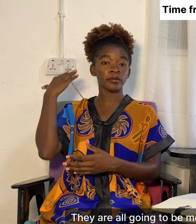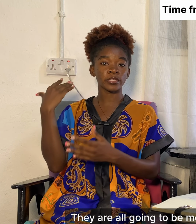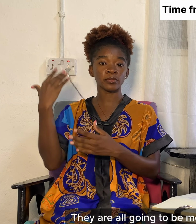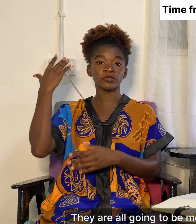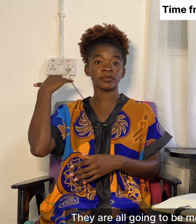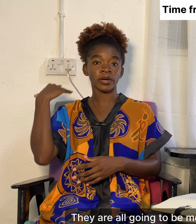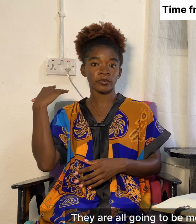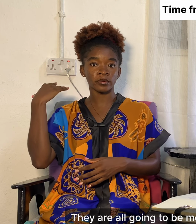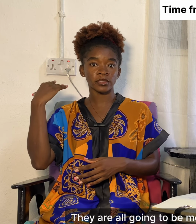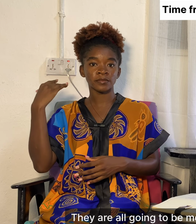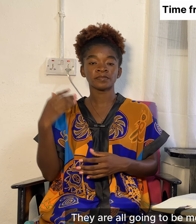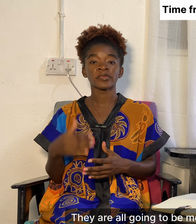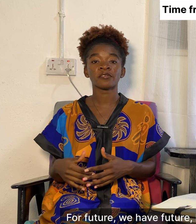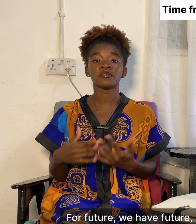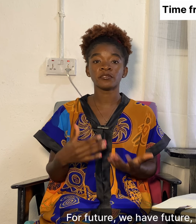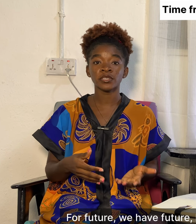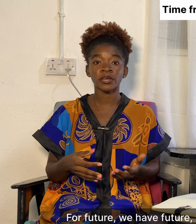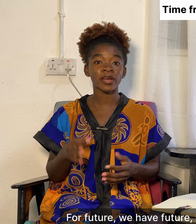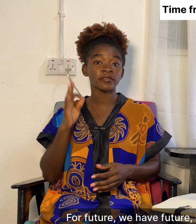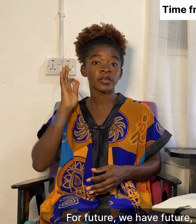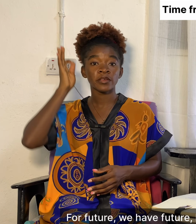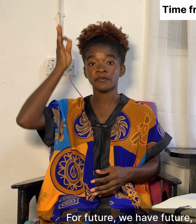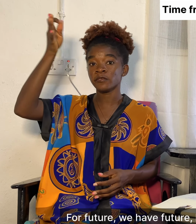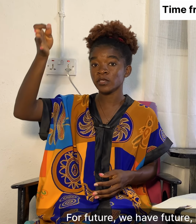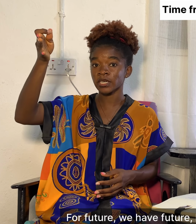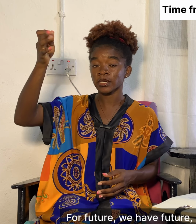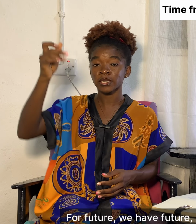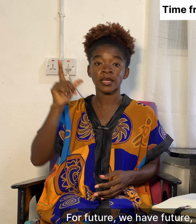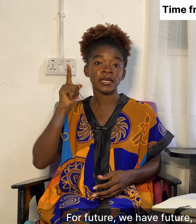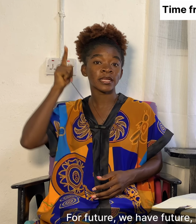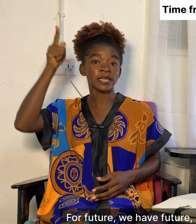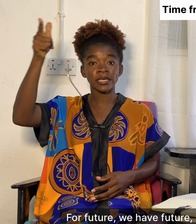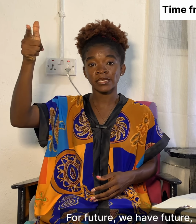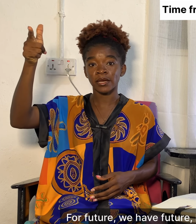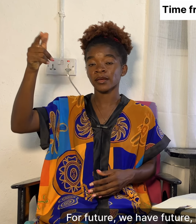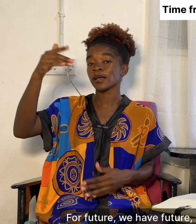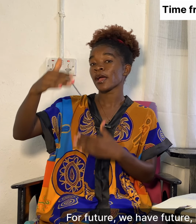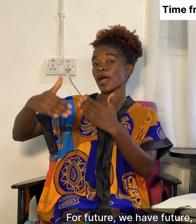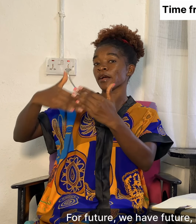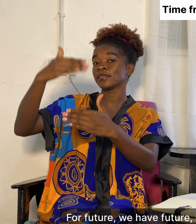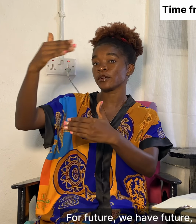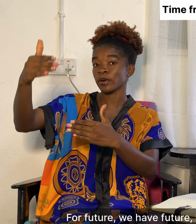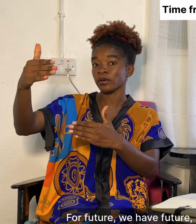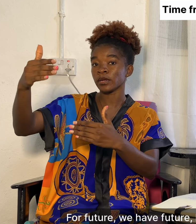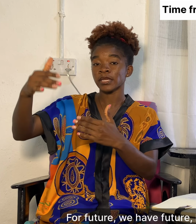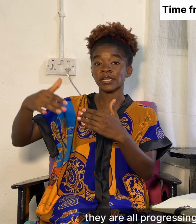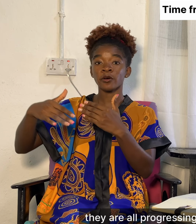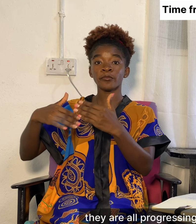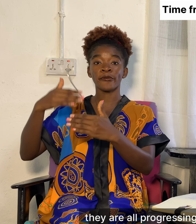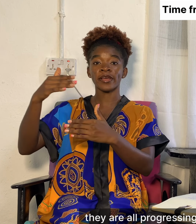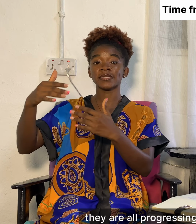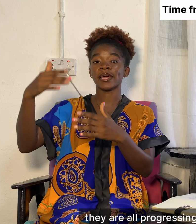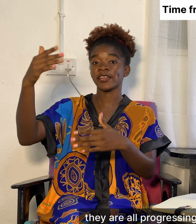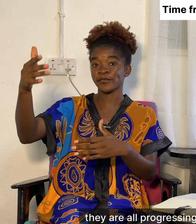to be moving backwards. And for future, we have future, later, after a while. They're all progressing ahead of